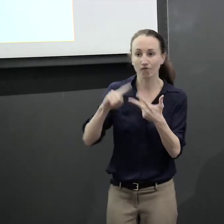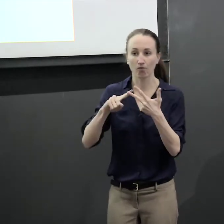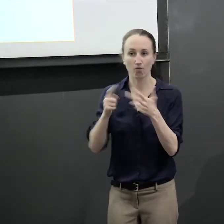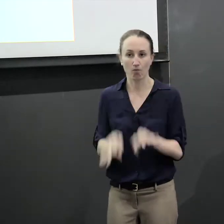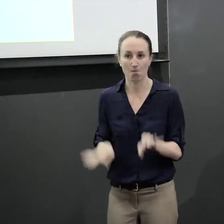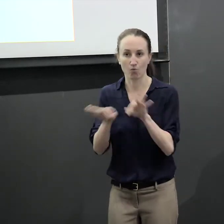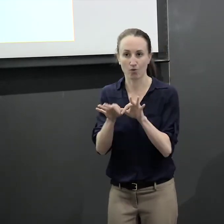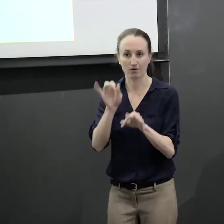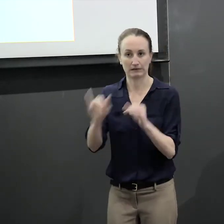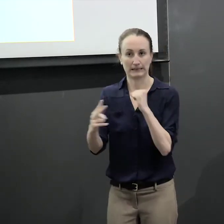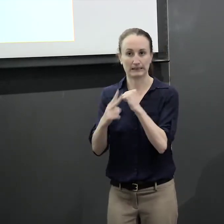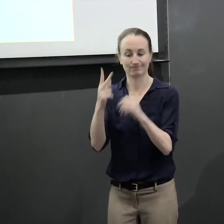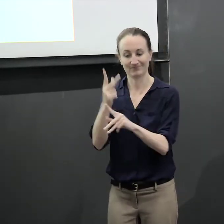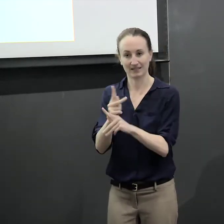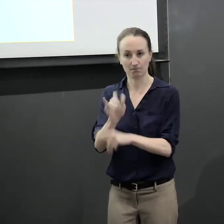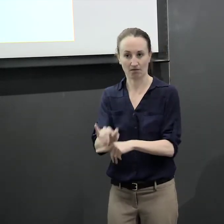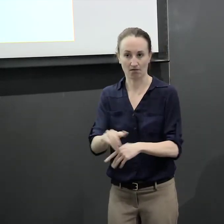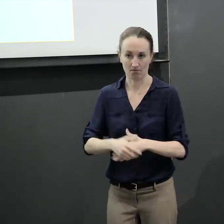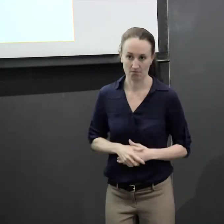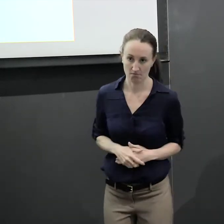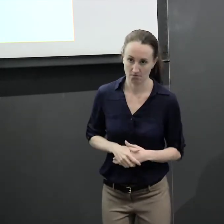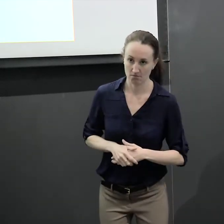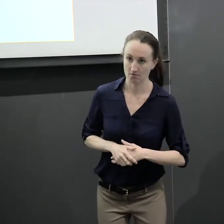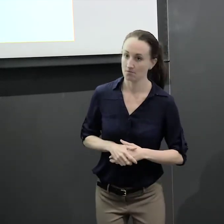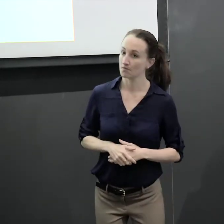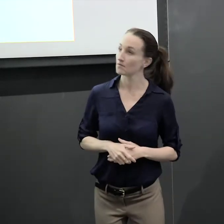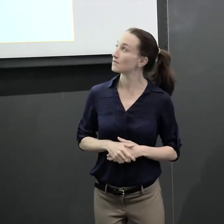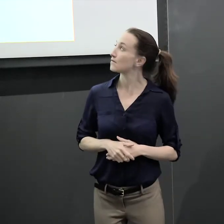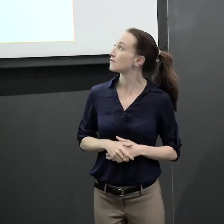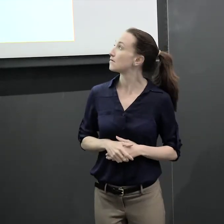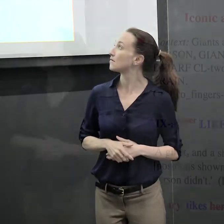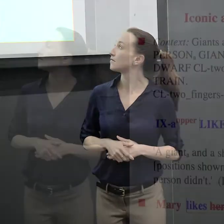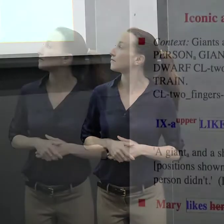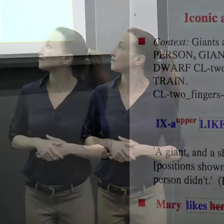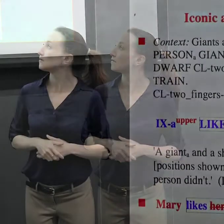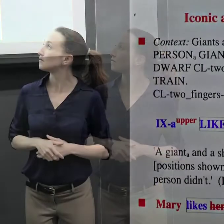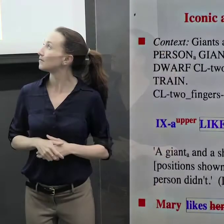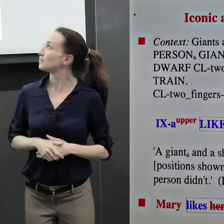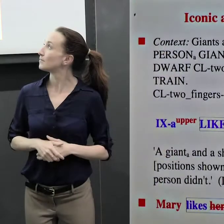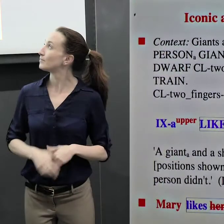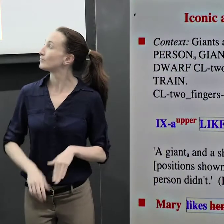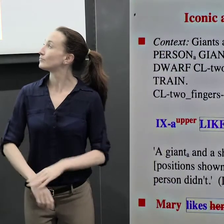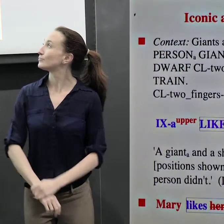Okay? And the next thing